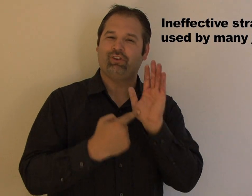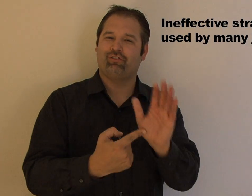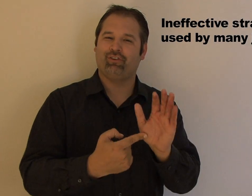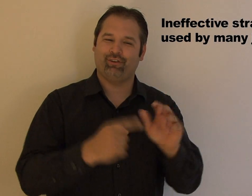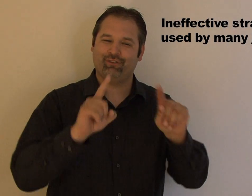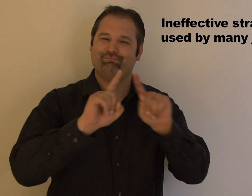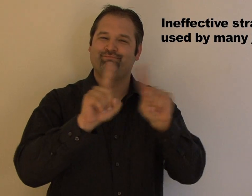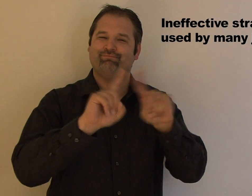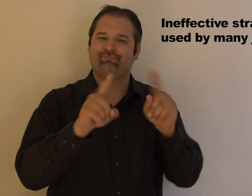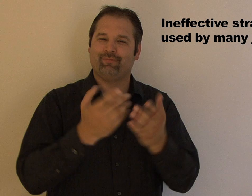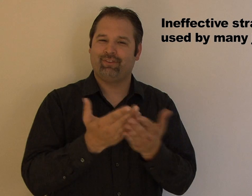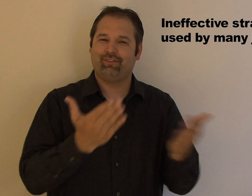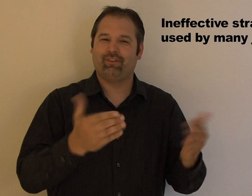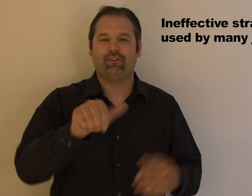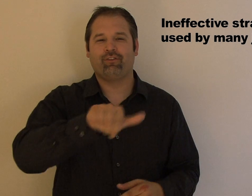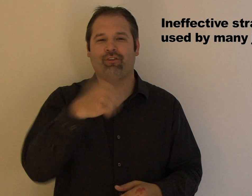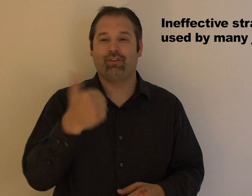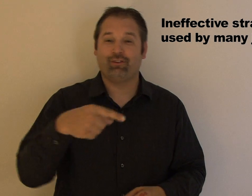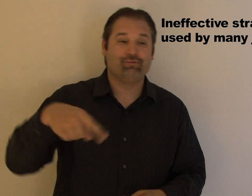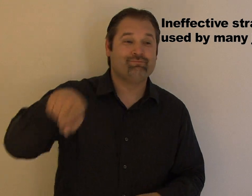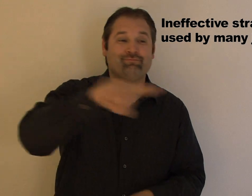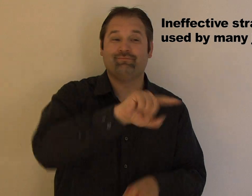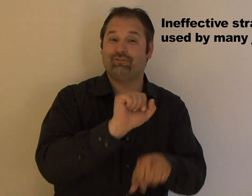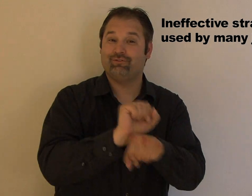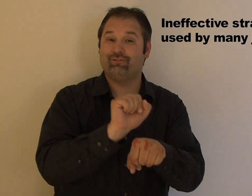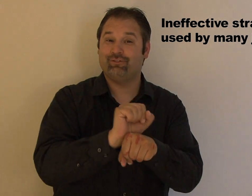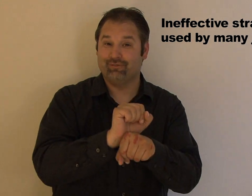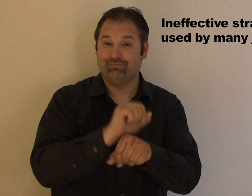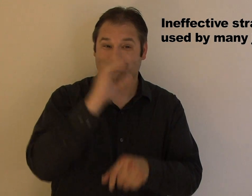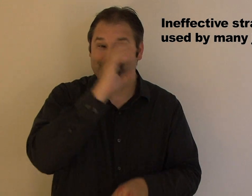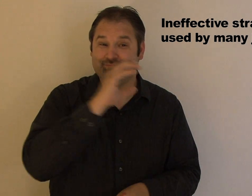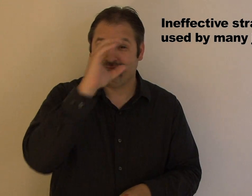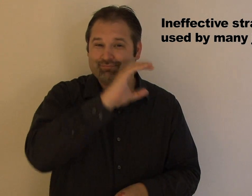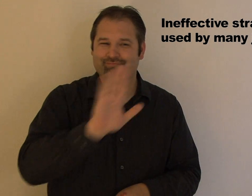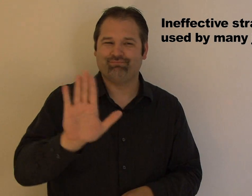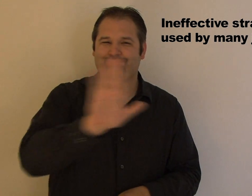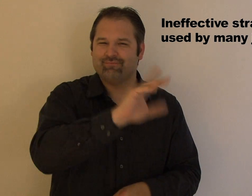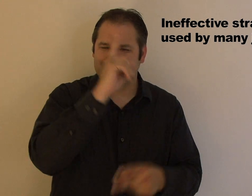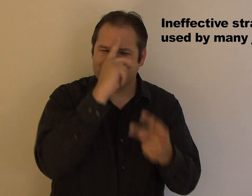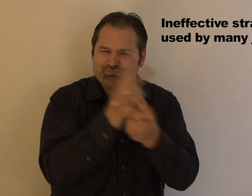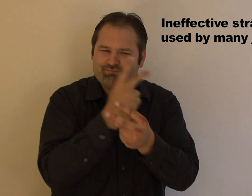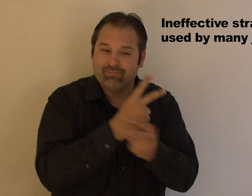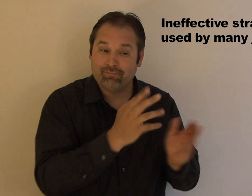Now I'm going to take the opportunity to look at strategies that job seekers use that do not work very well.